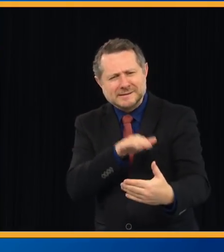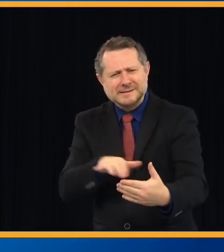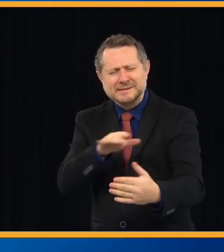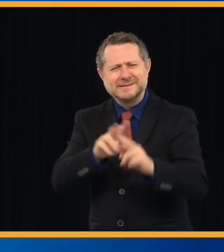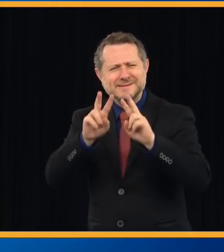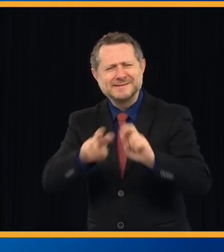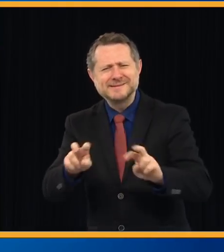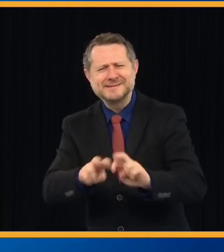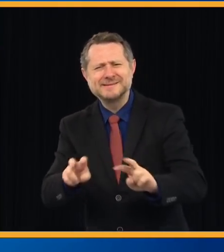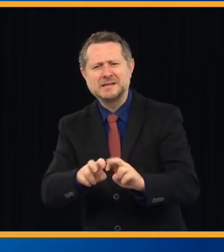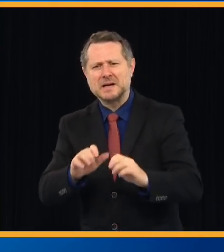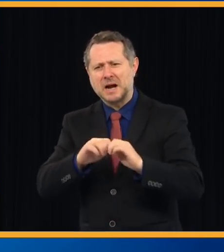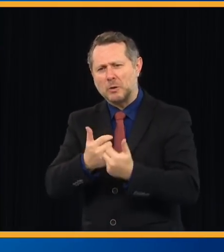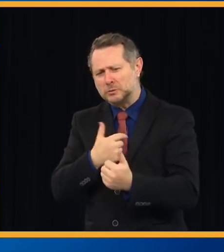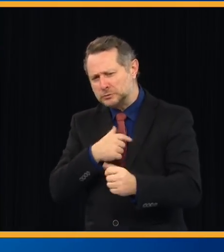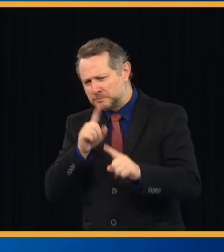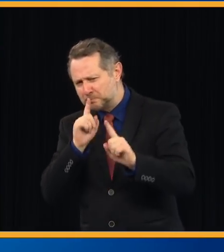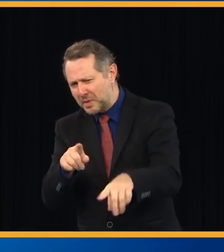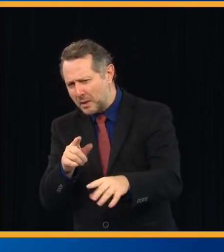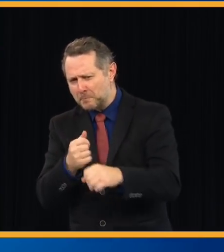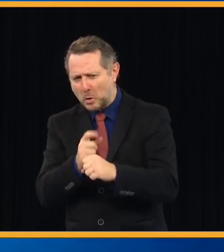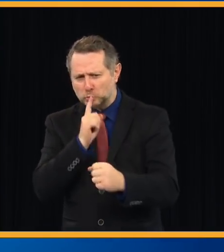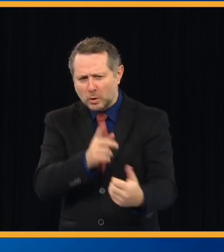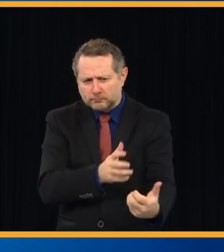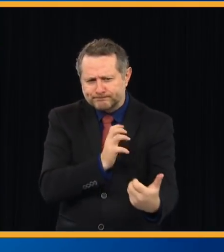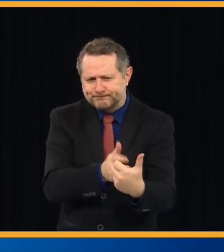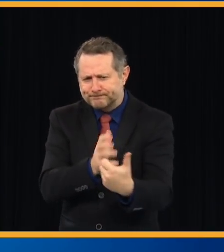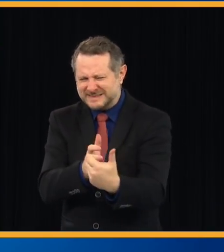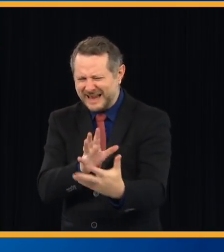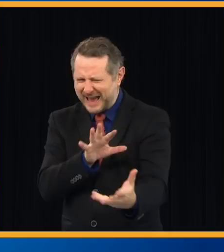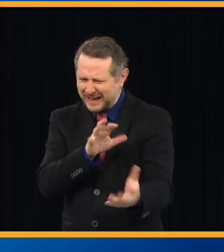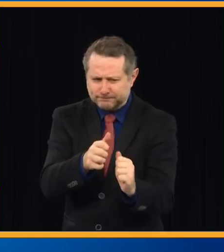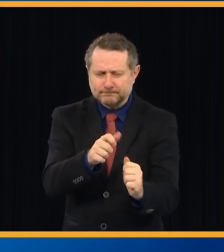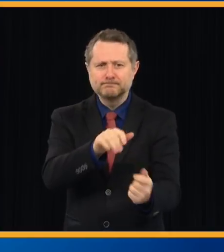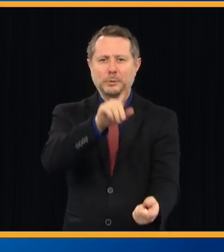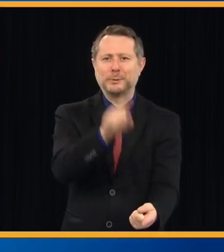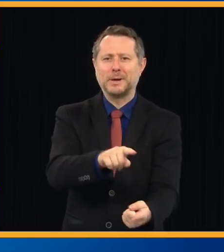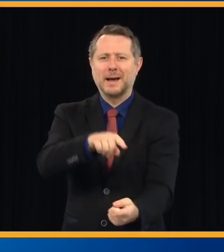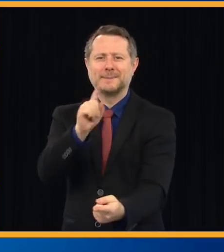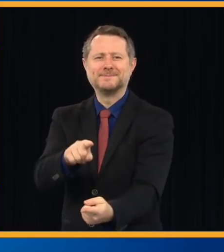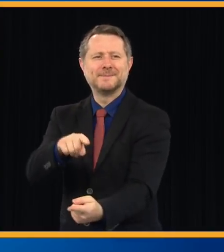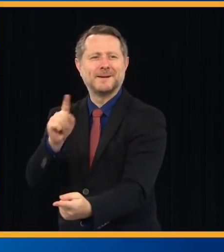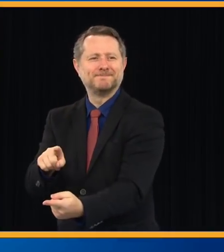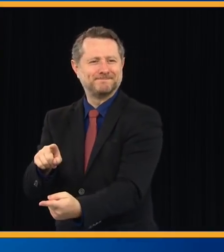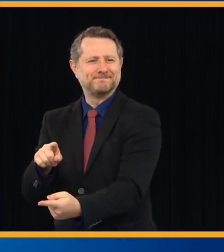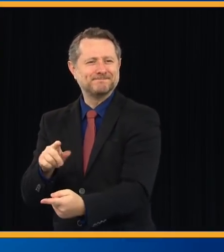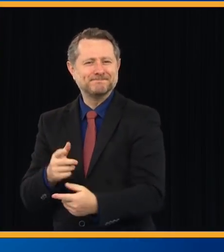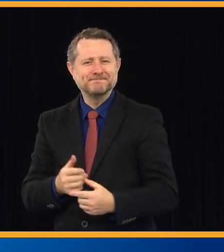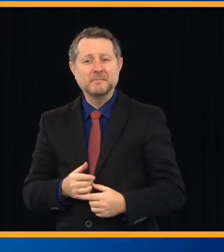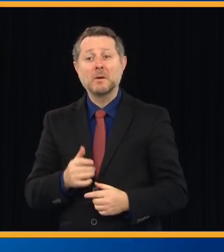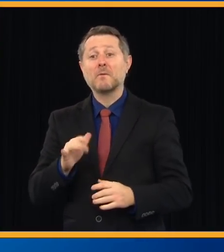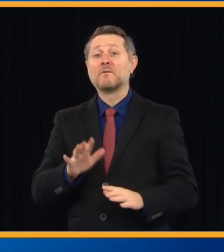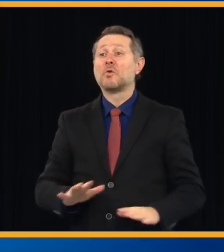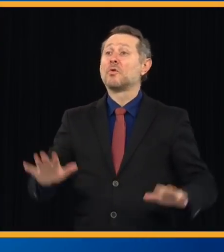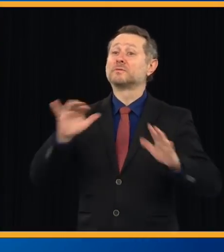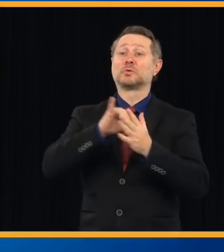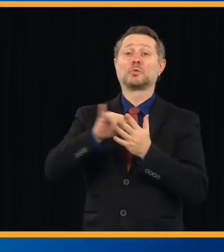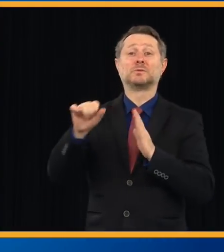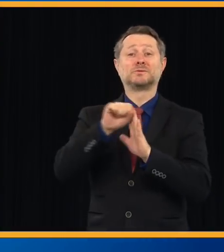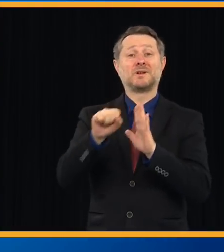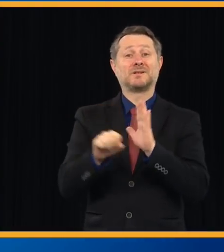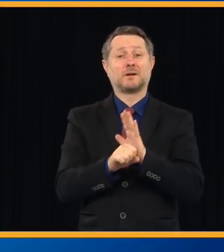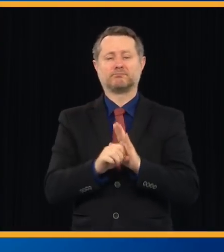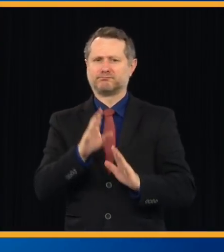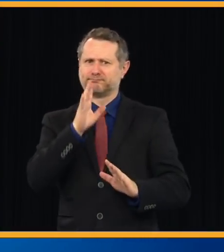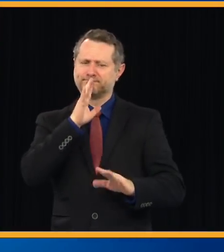right? We're fighting this statewide, but you have to wage the battle, wage the war on many fronts. It's a